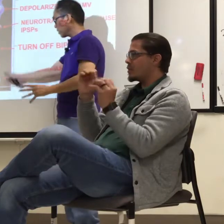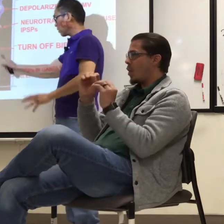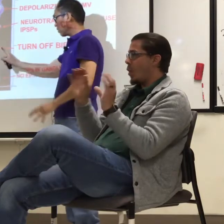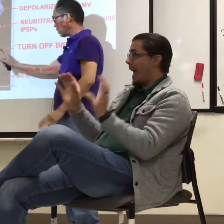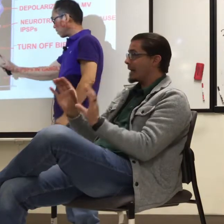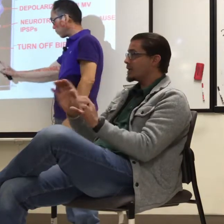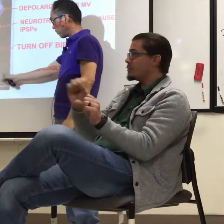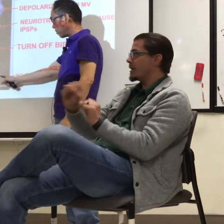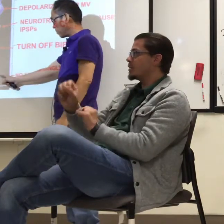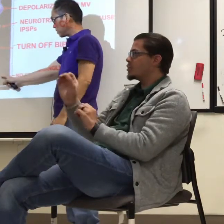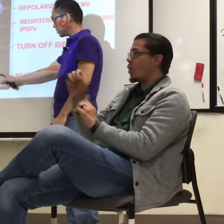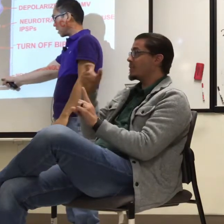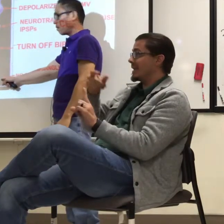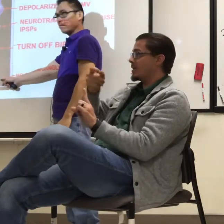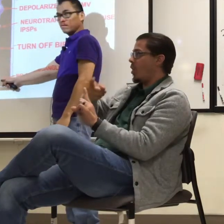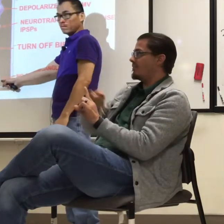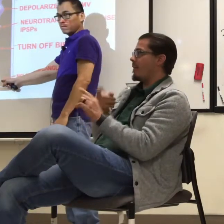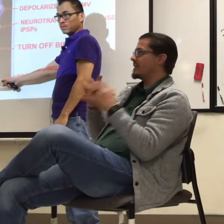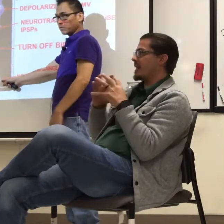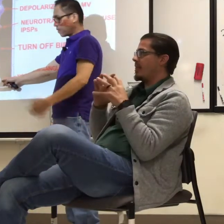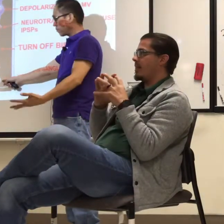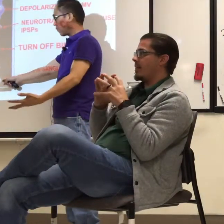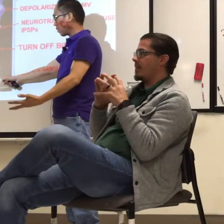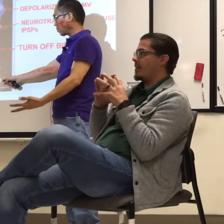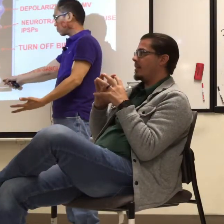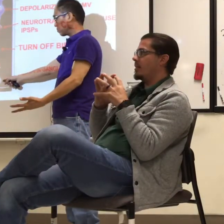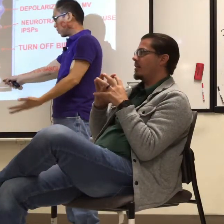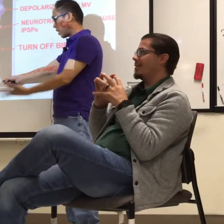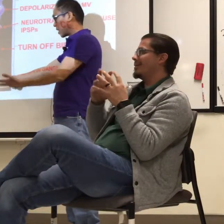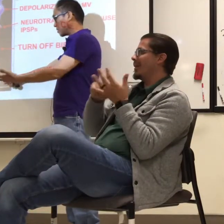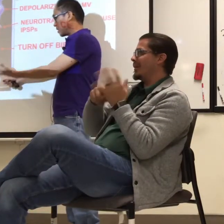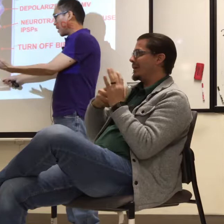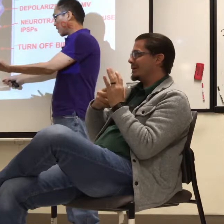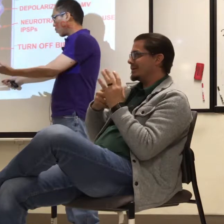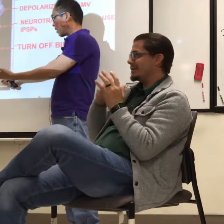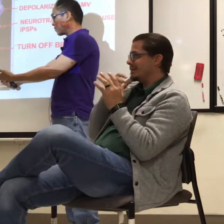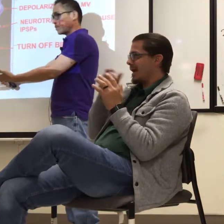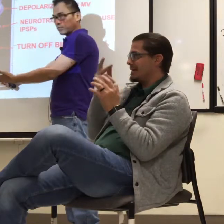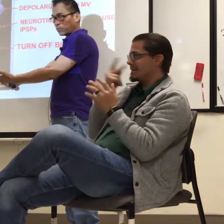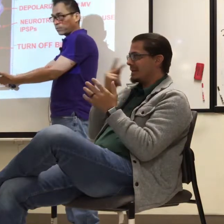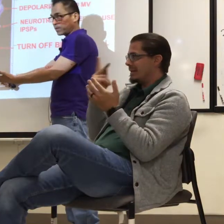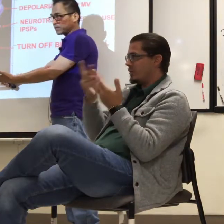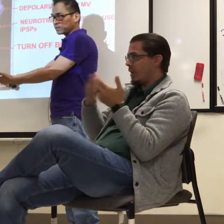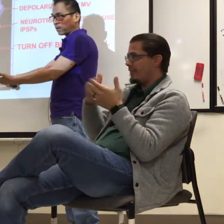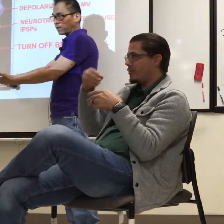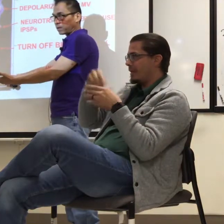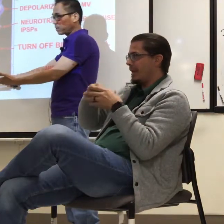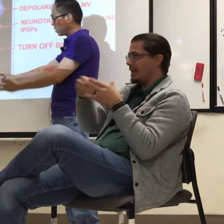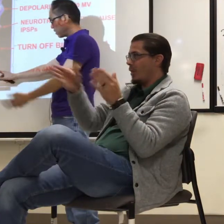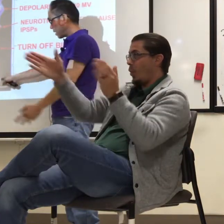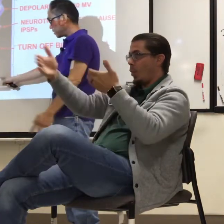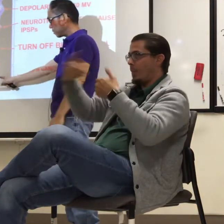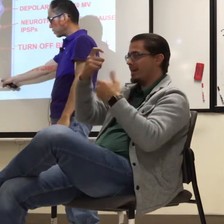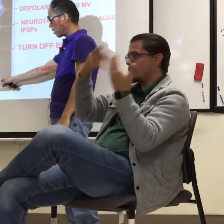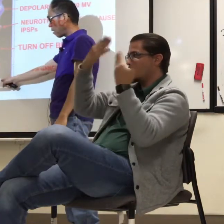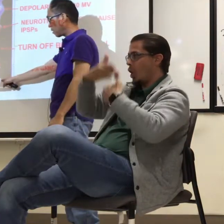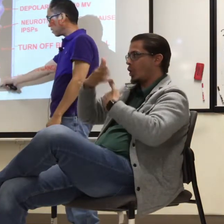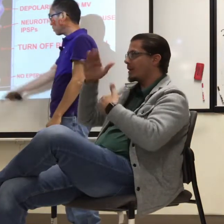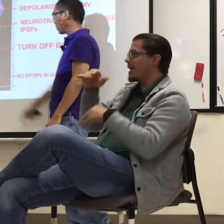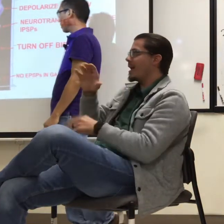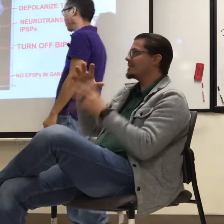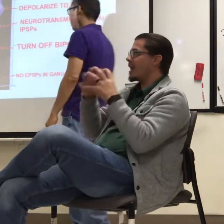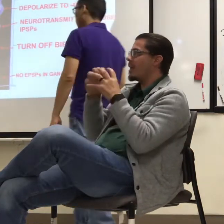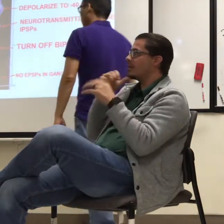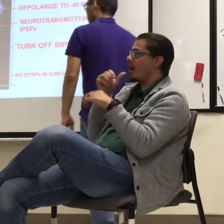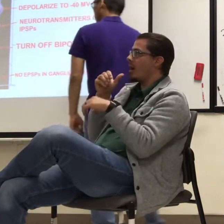no signal from this cell. So therefore, you're not seeing whatever's in the room because it's dark. That cell's not on.